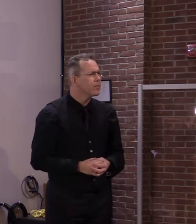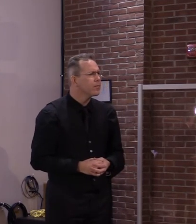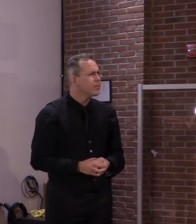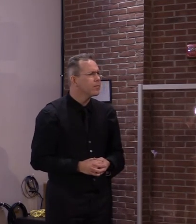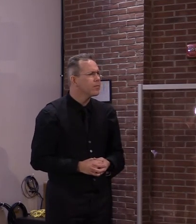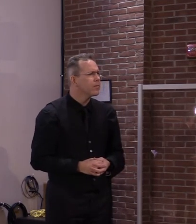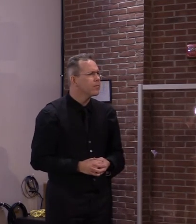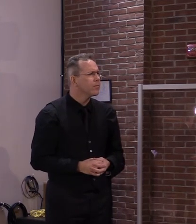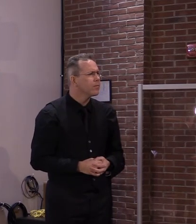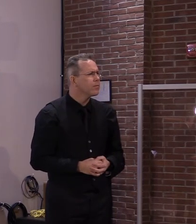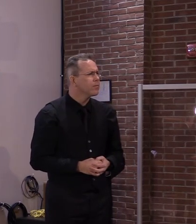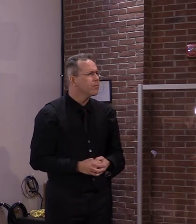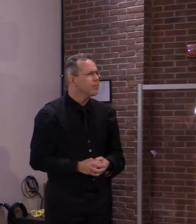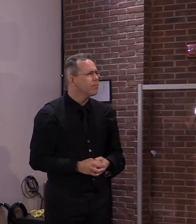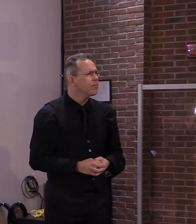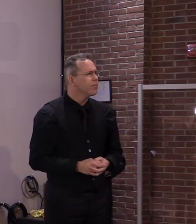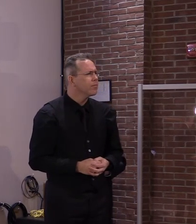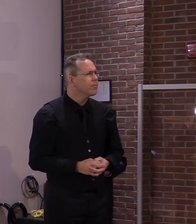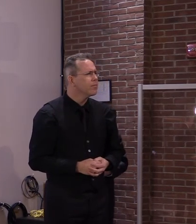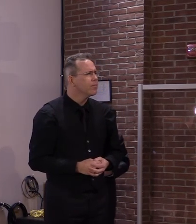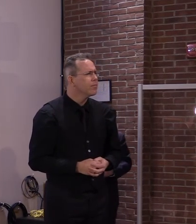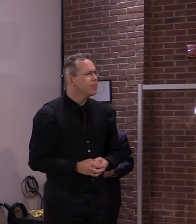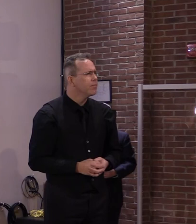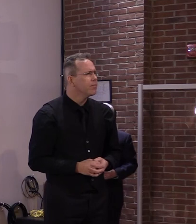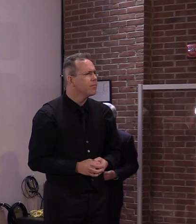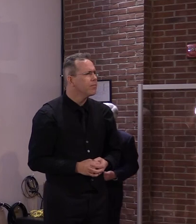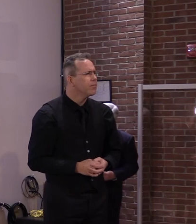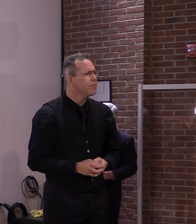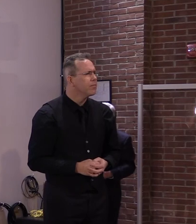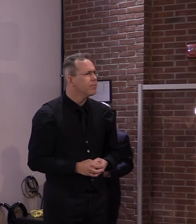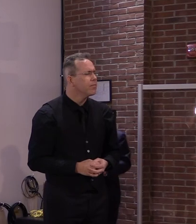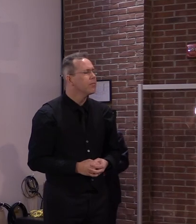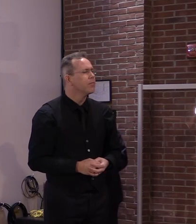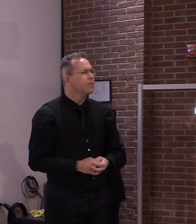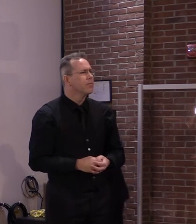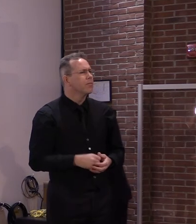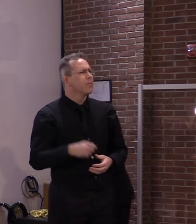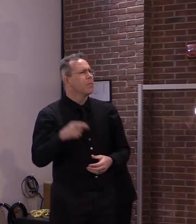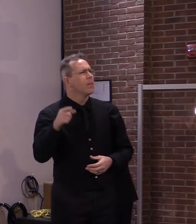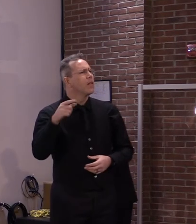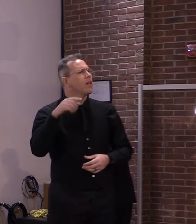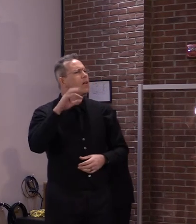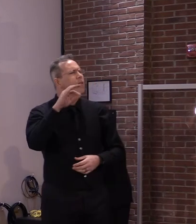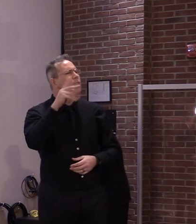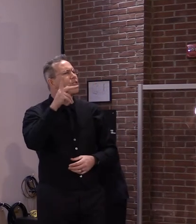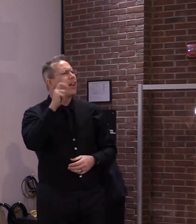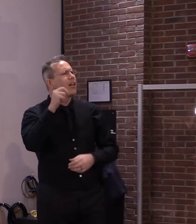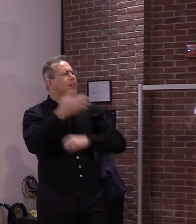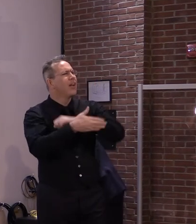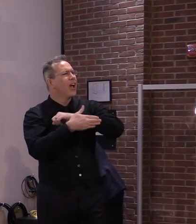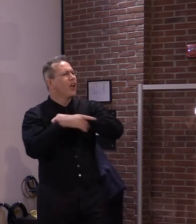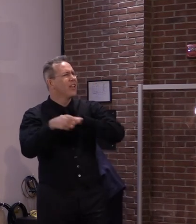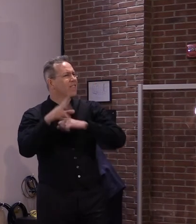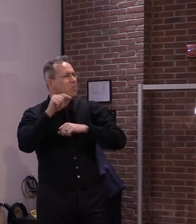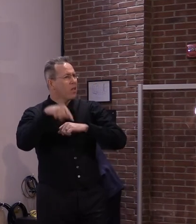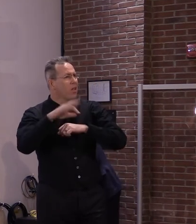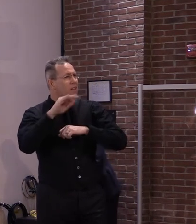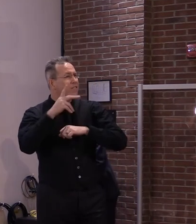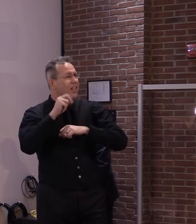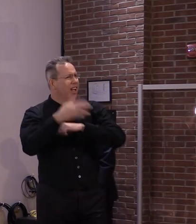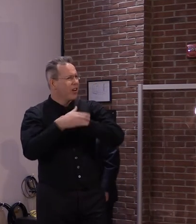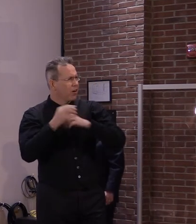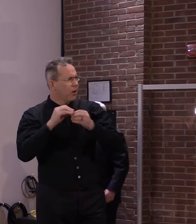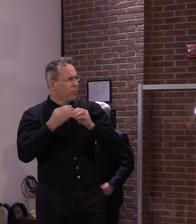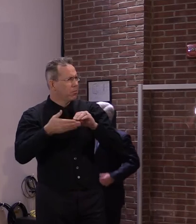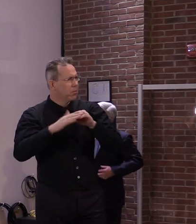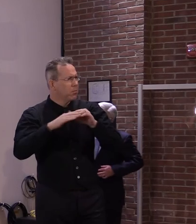seen in the county and and specifically i'm hearing about outbreaks in richford